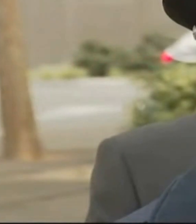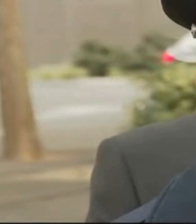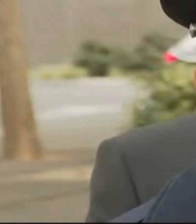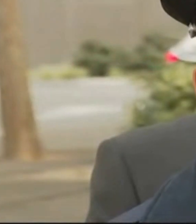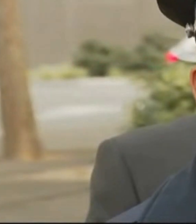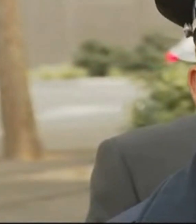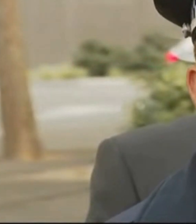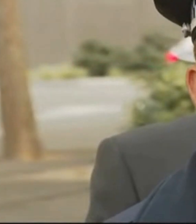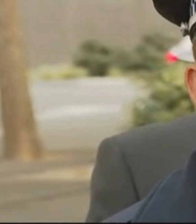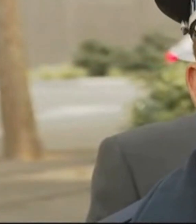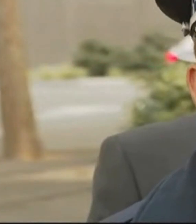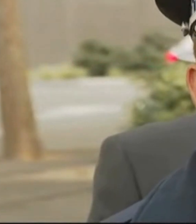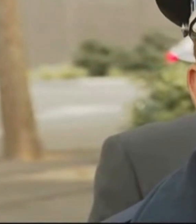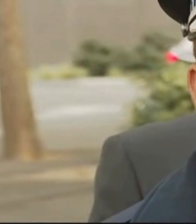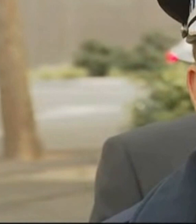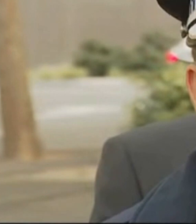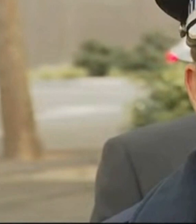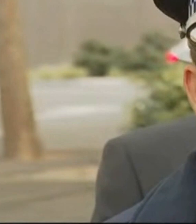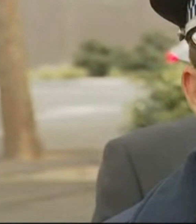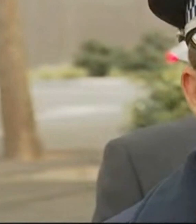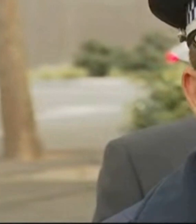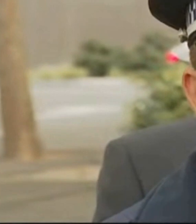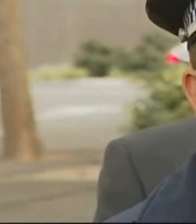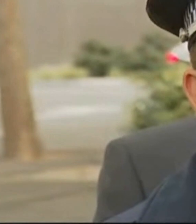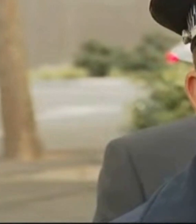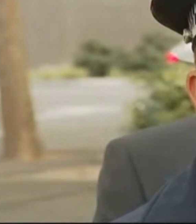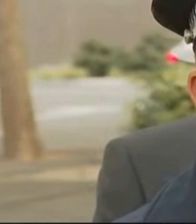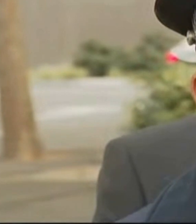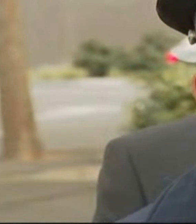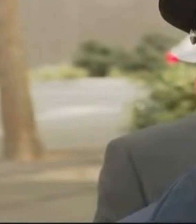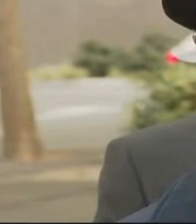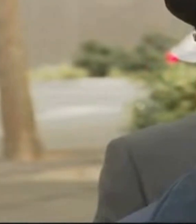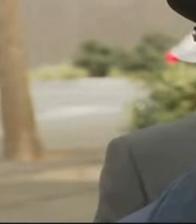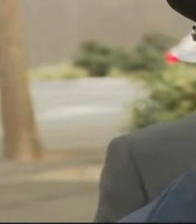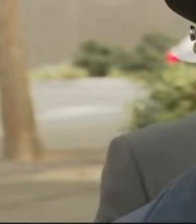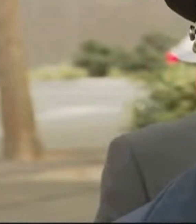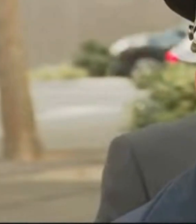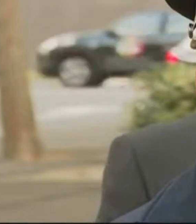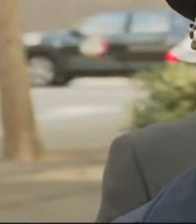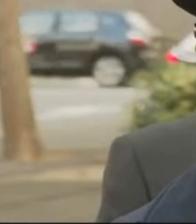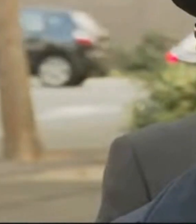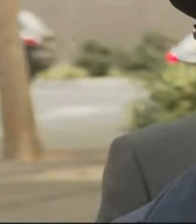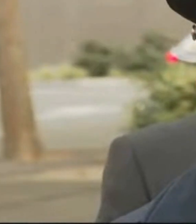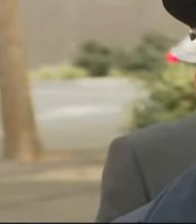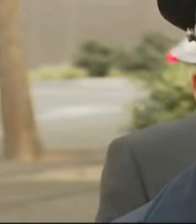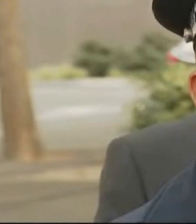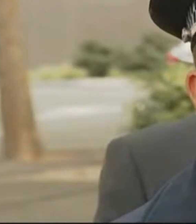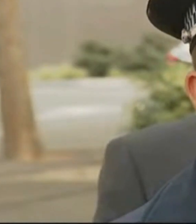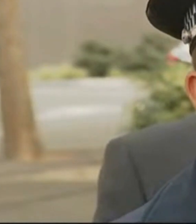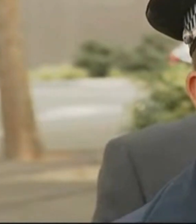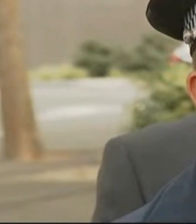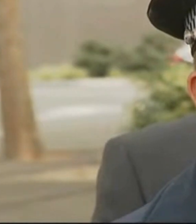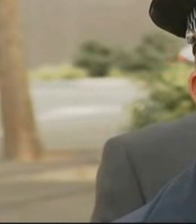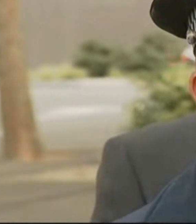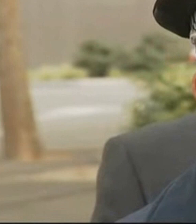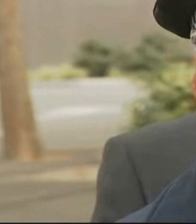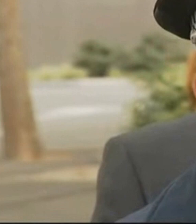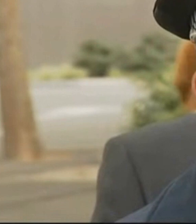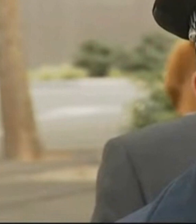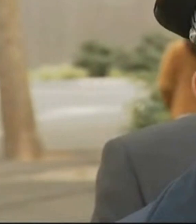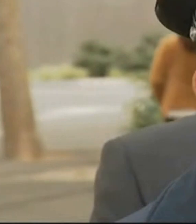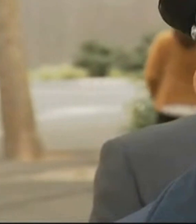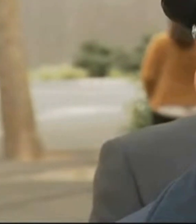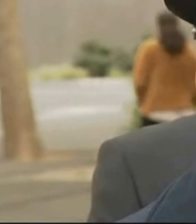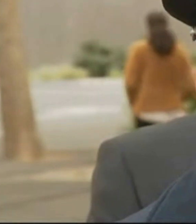actions here, and we need to be serious about this. We've come a long way. Complacency is the ally of the virus. We need to take